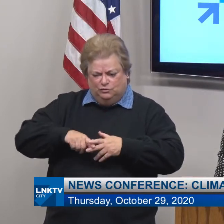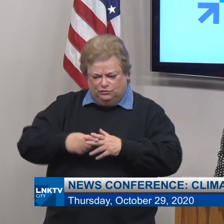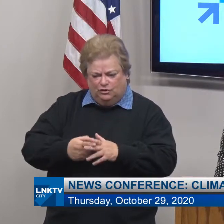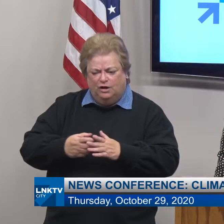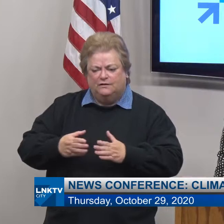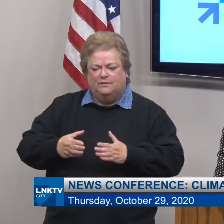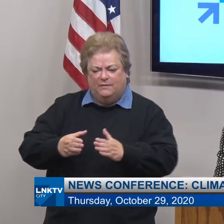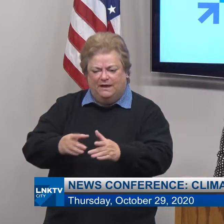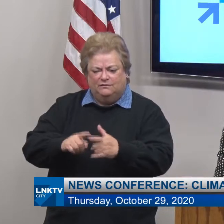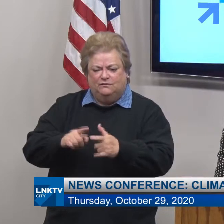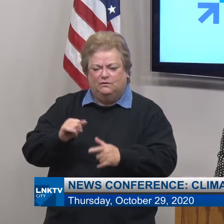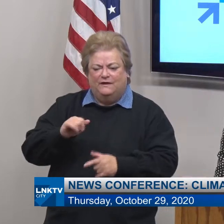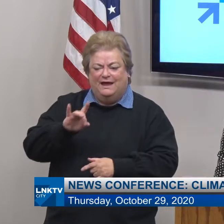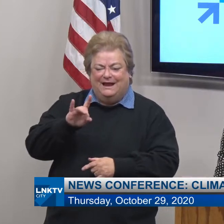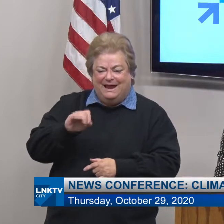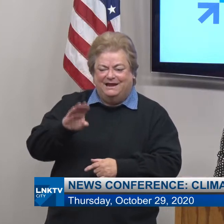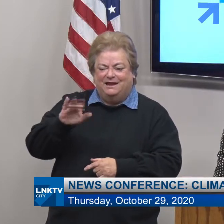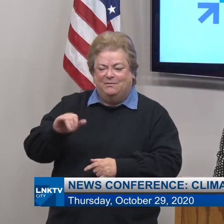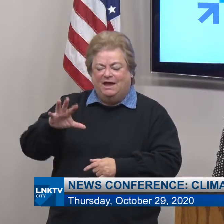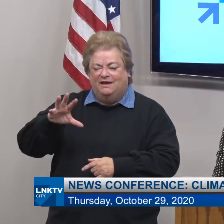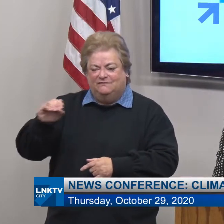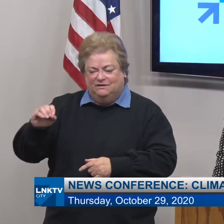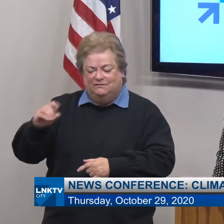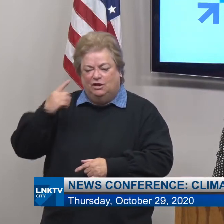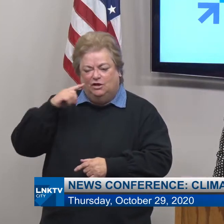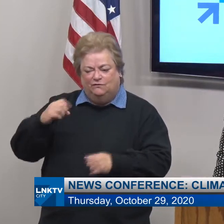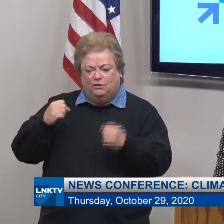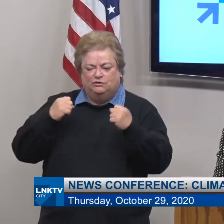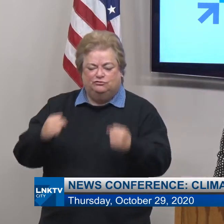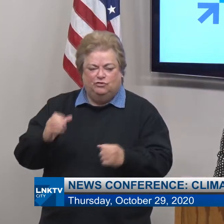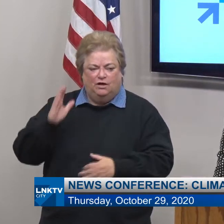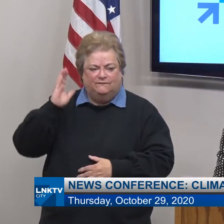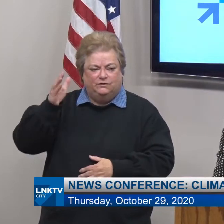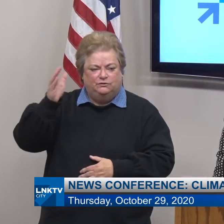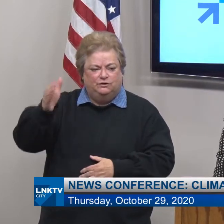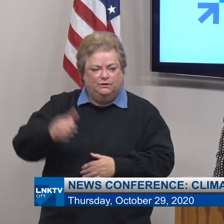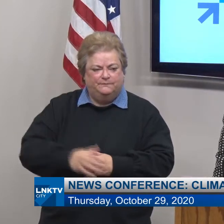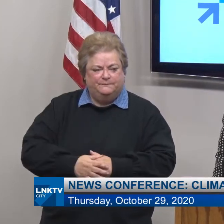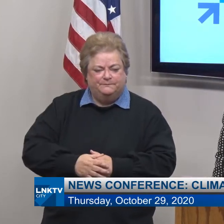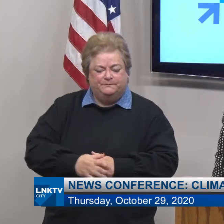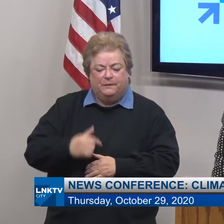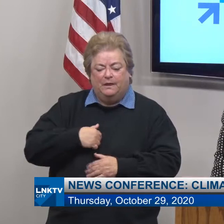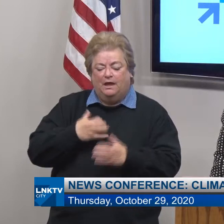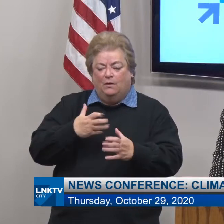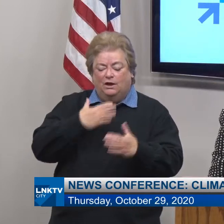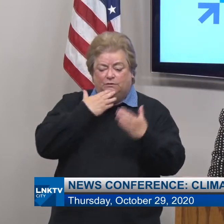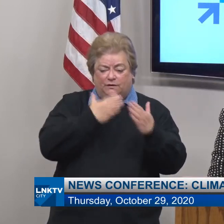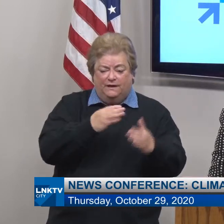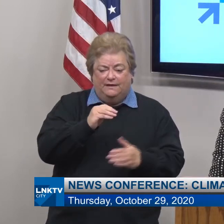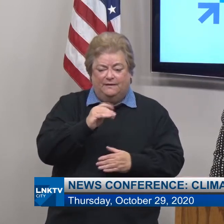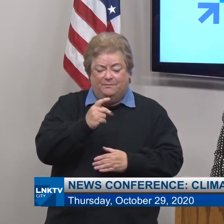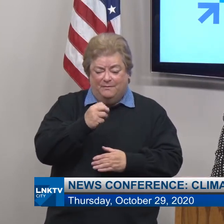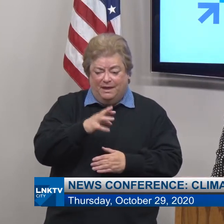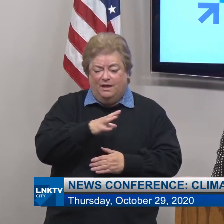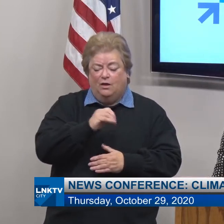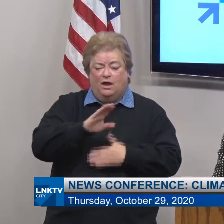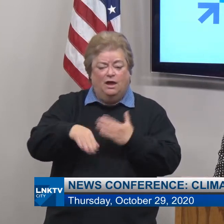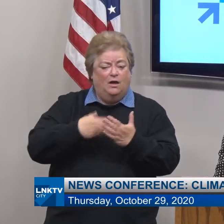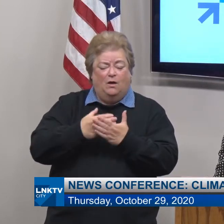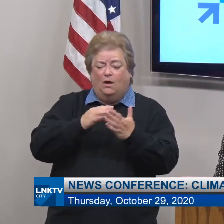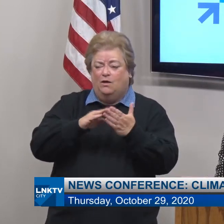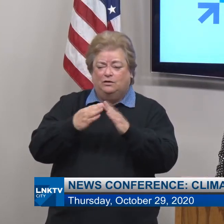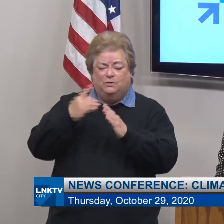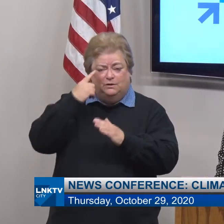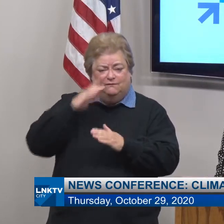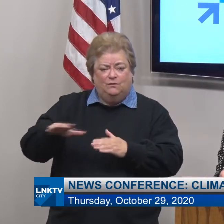80 by 50 goal of a strong, thriving, and resilient future. I'd like to thank the mayor and all of the community